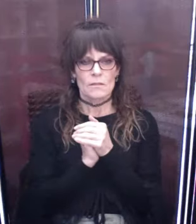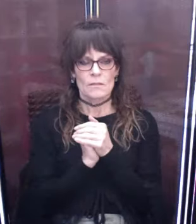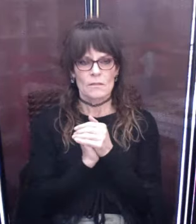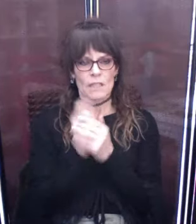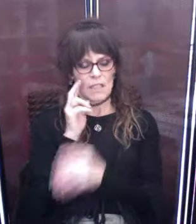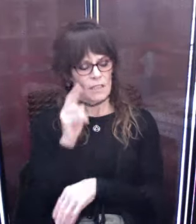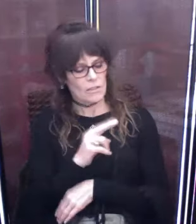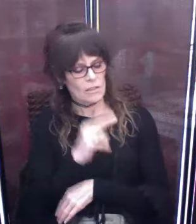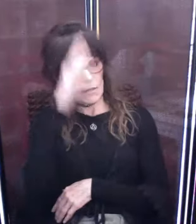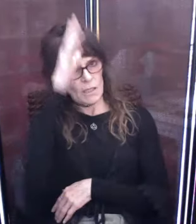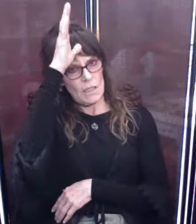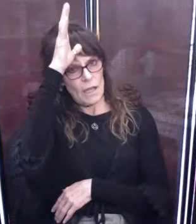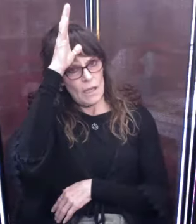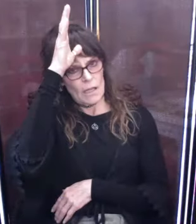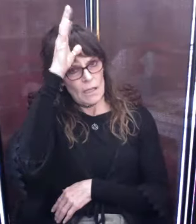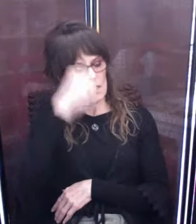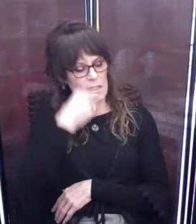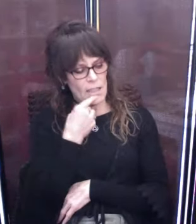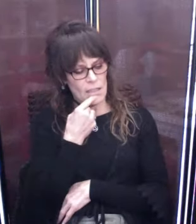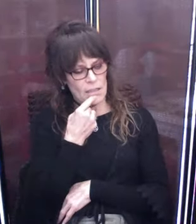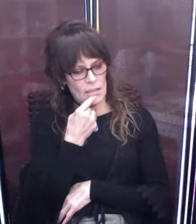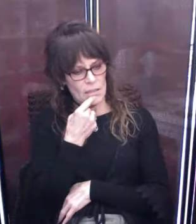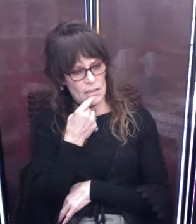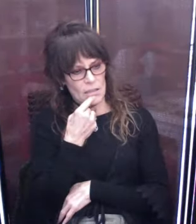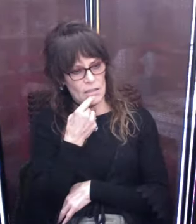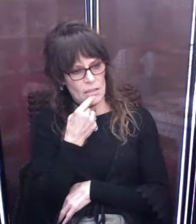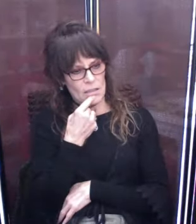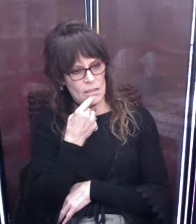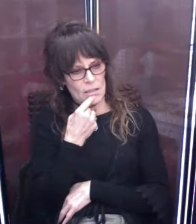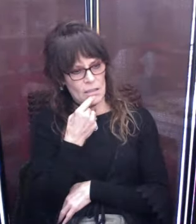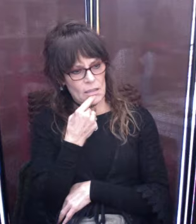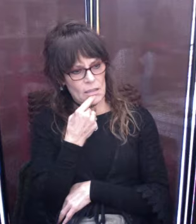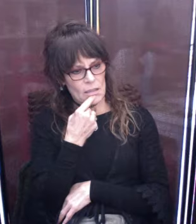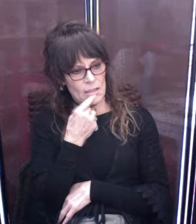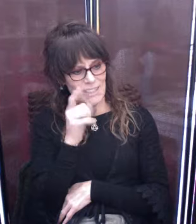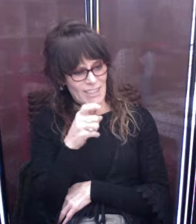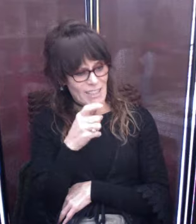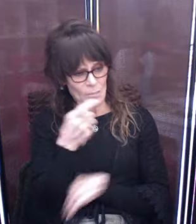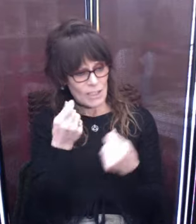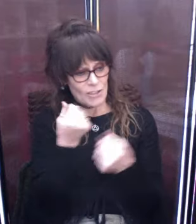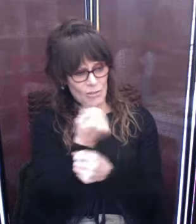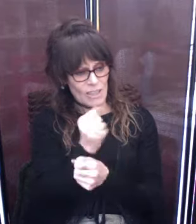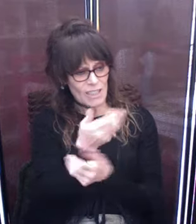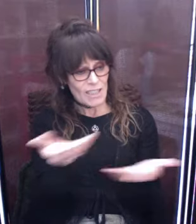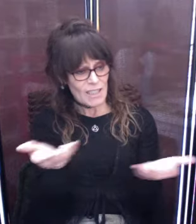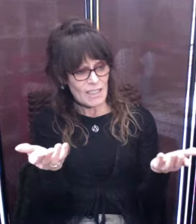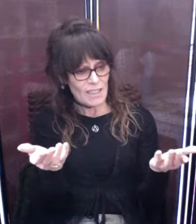dad, and I said, "You need me to do anything?" And he